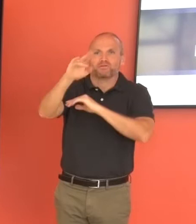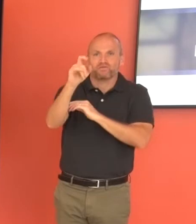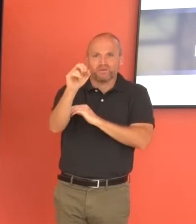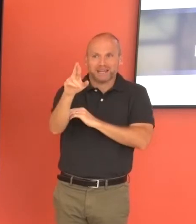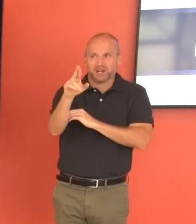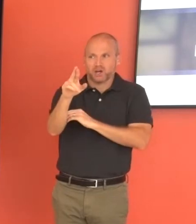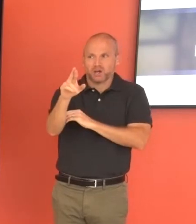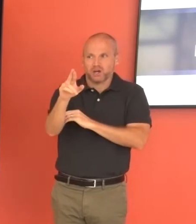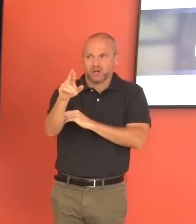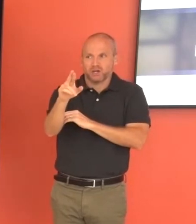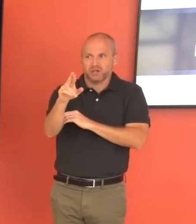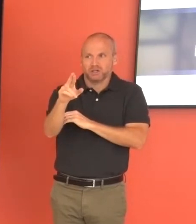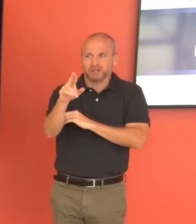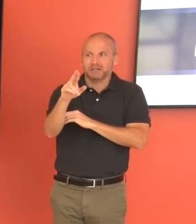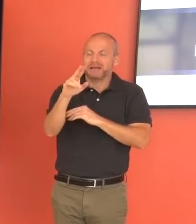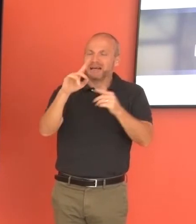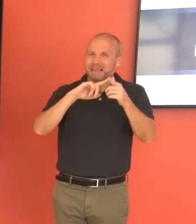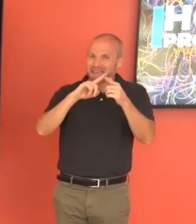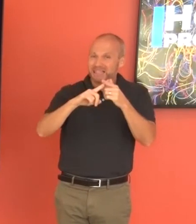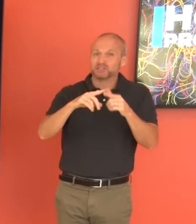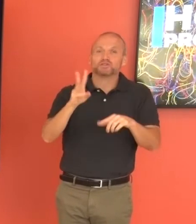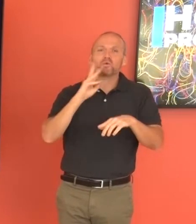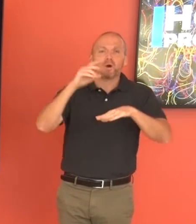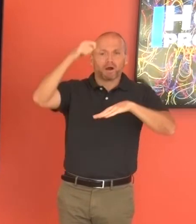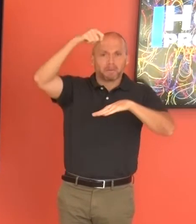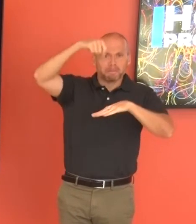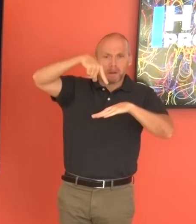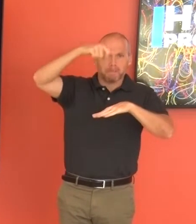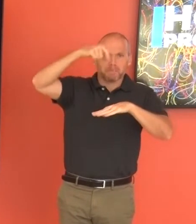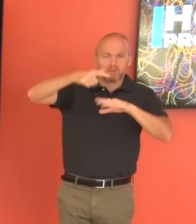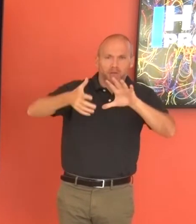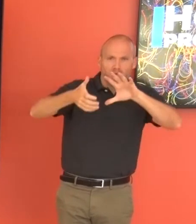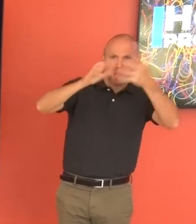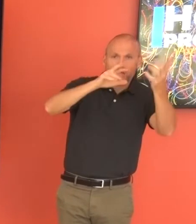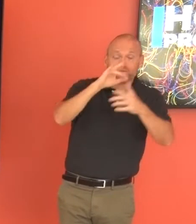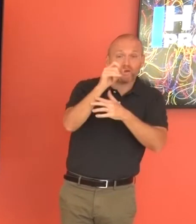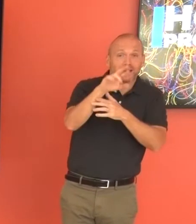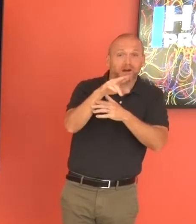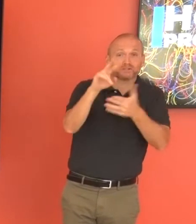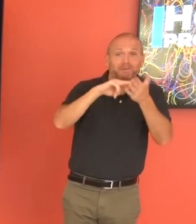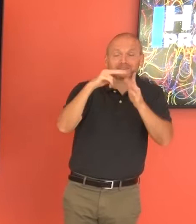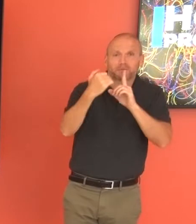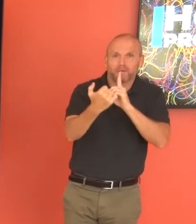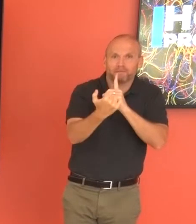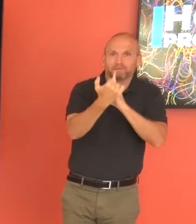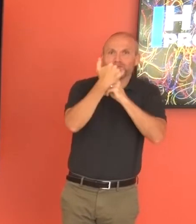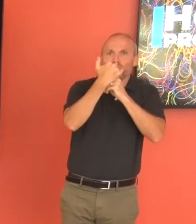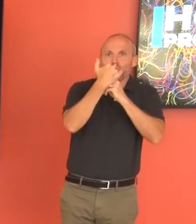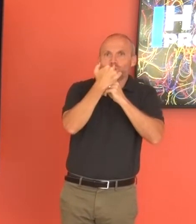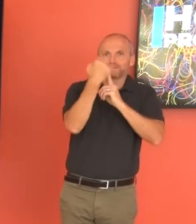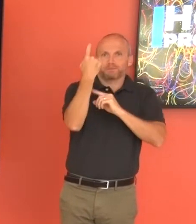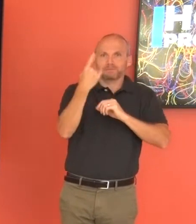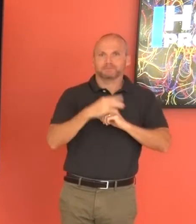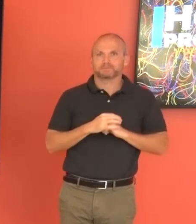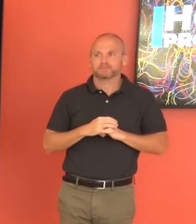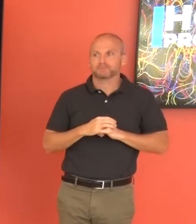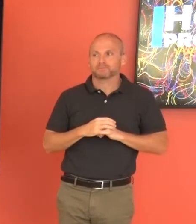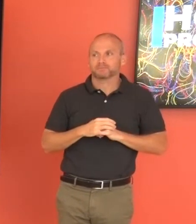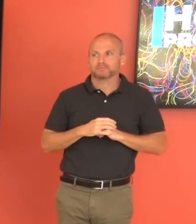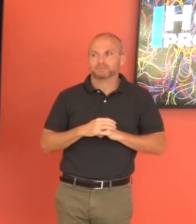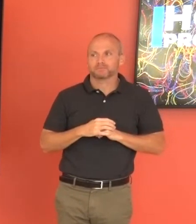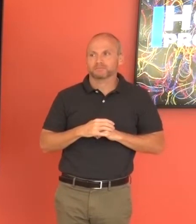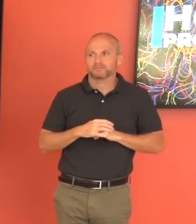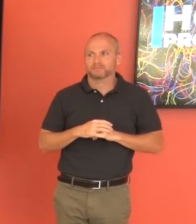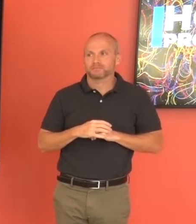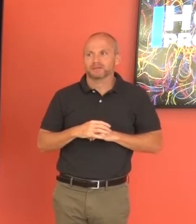and it does all kinds of interesting things to radar. So somebody was fooled. So when you think of that, and I'm not